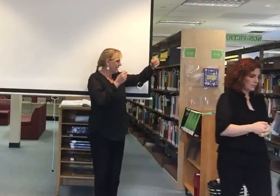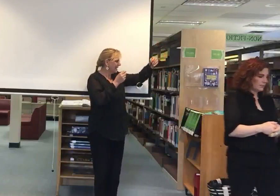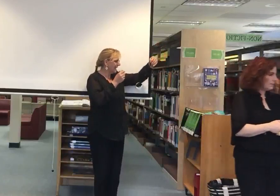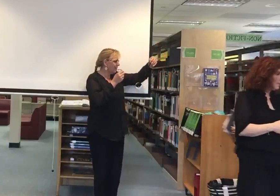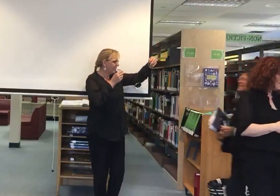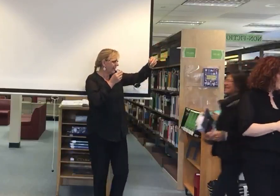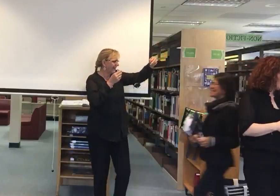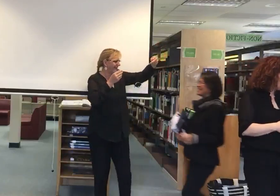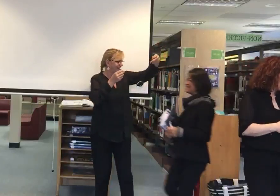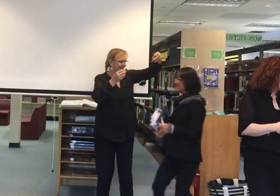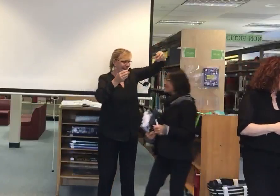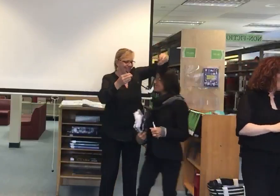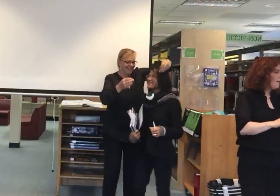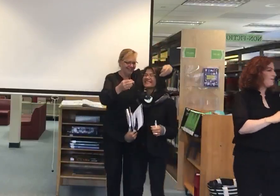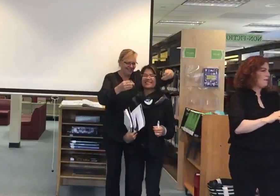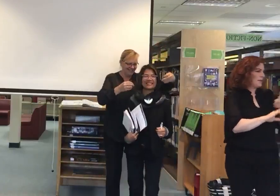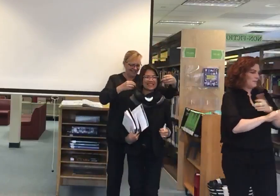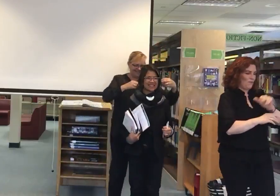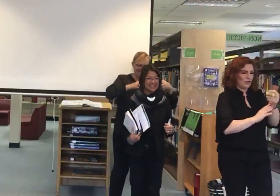I'll mic you up.